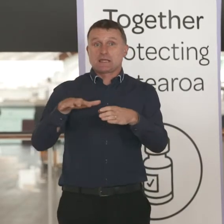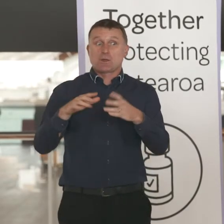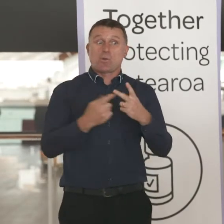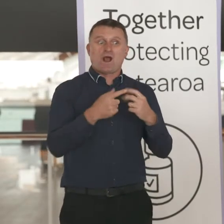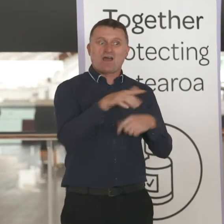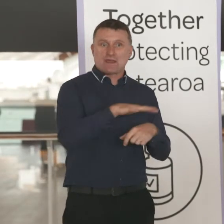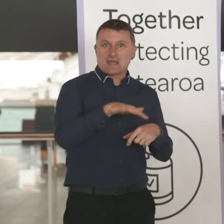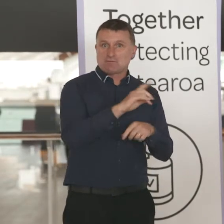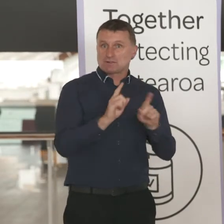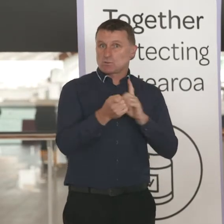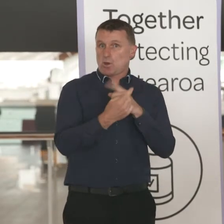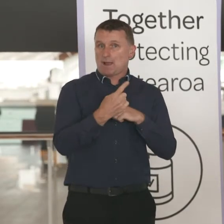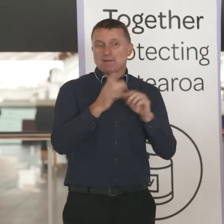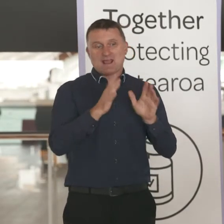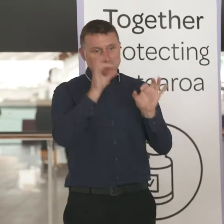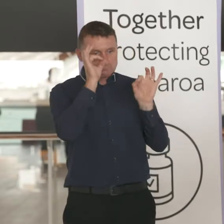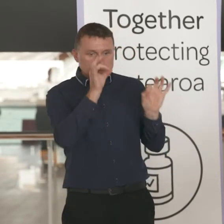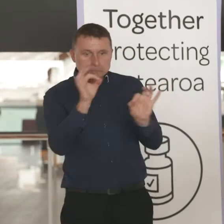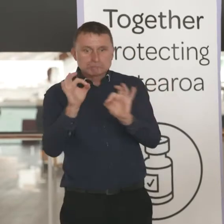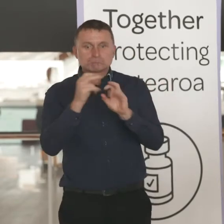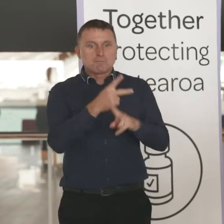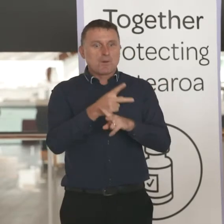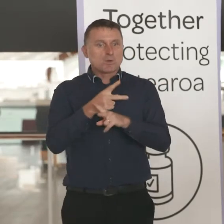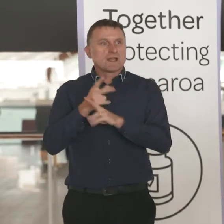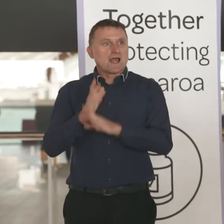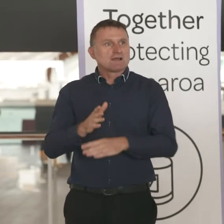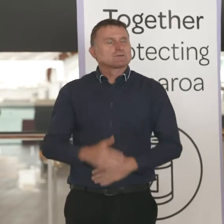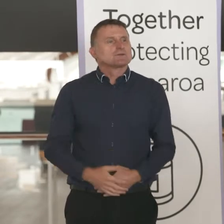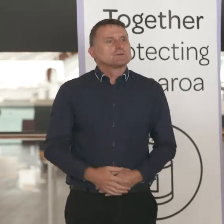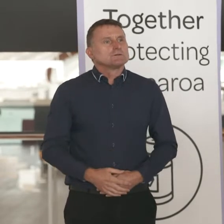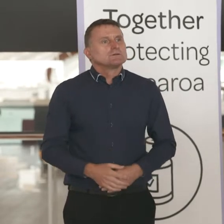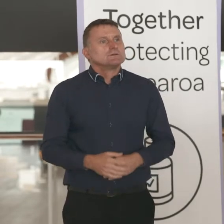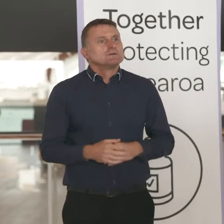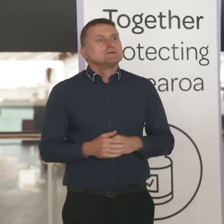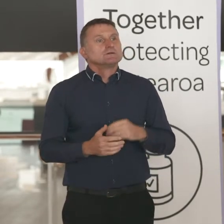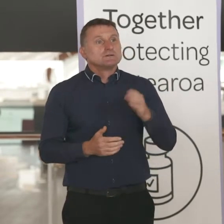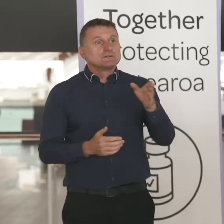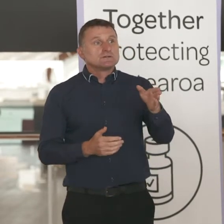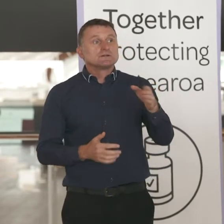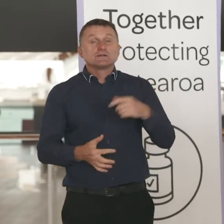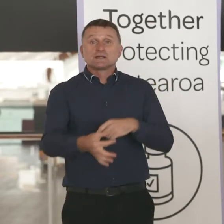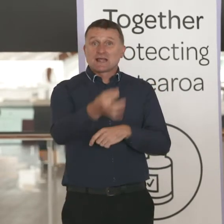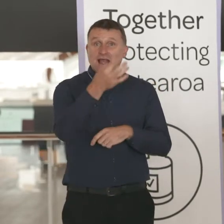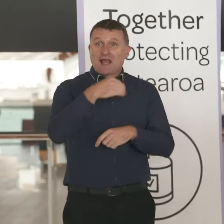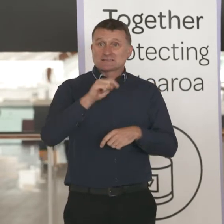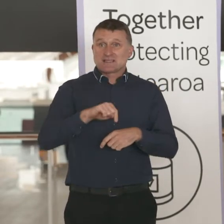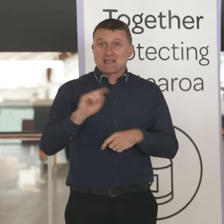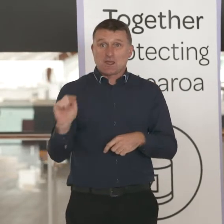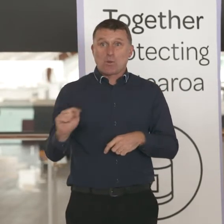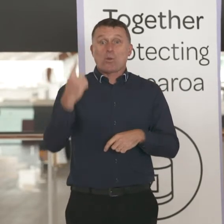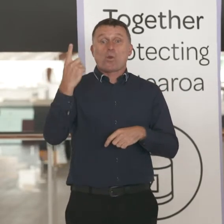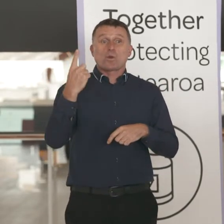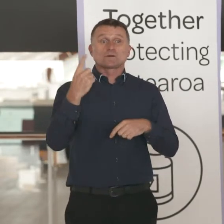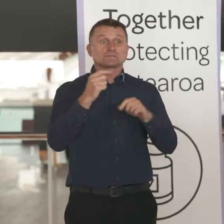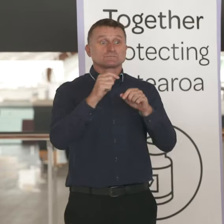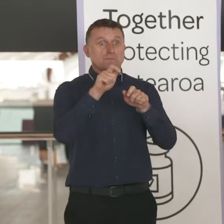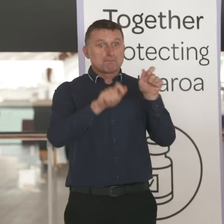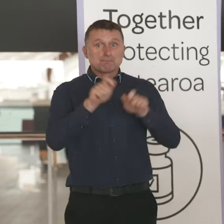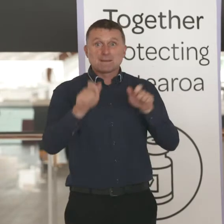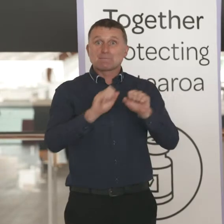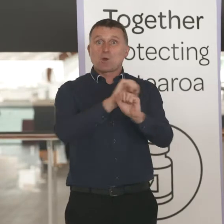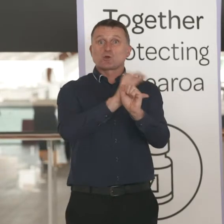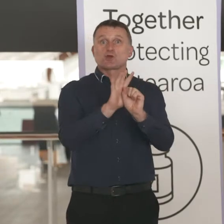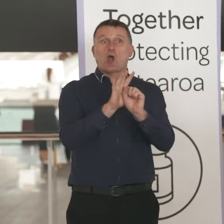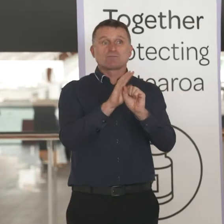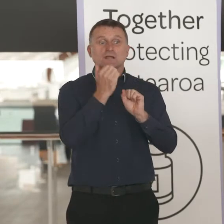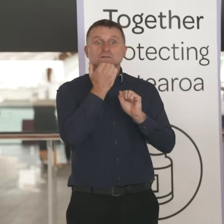elsewhere. With cases dropping in Auckland, do you think we need to shift how we're testing people? The current